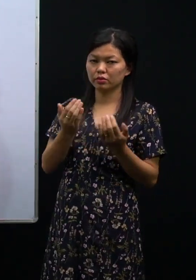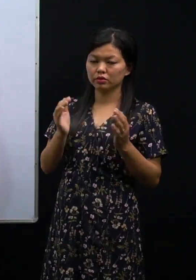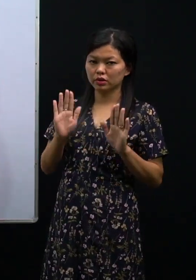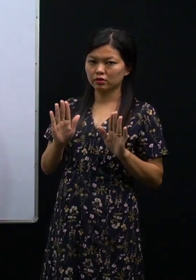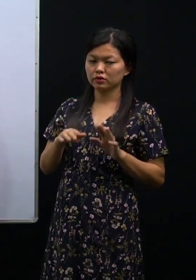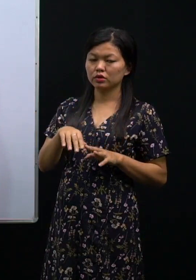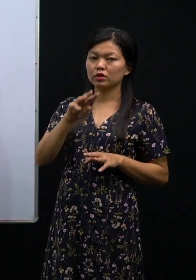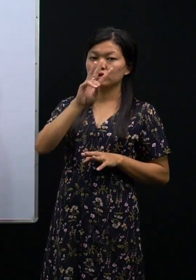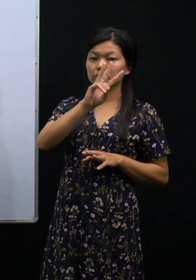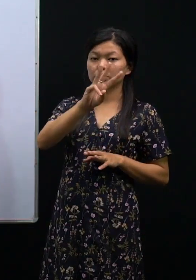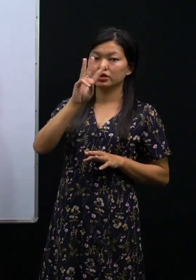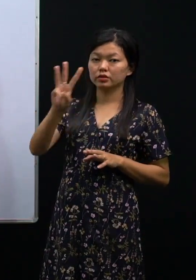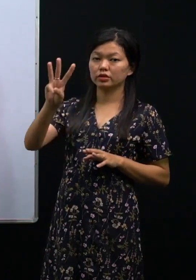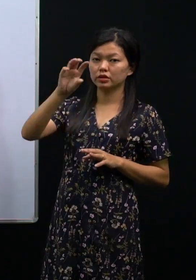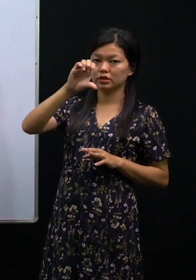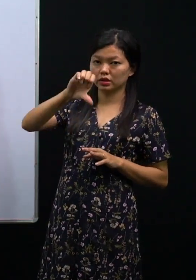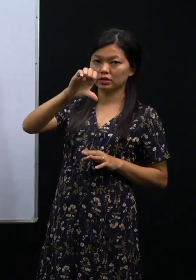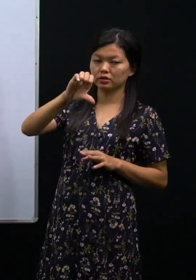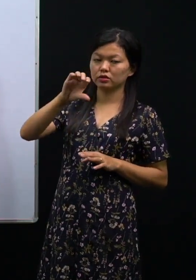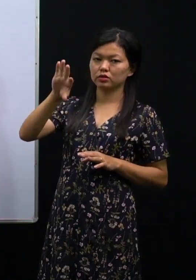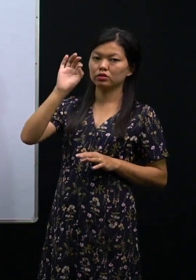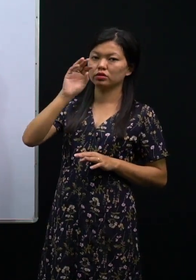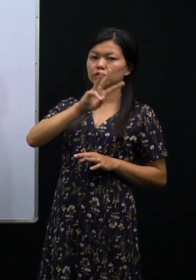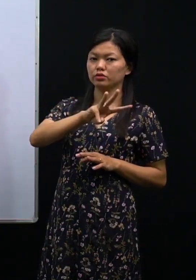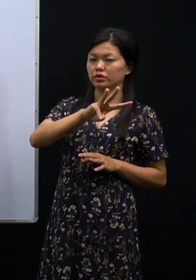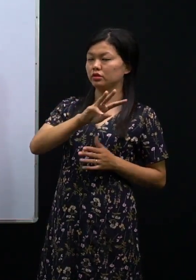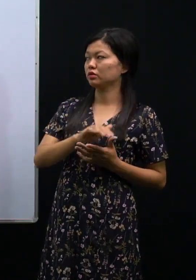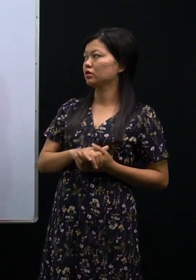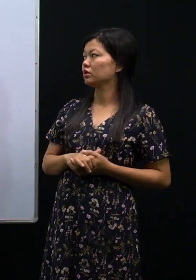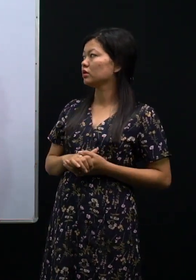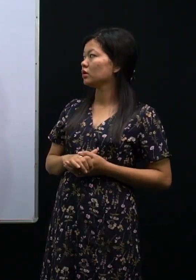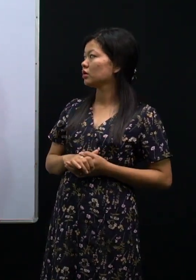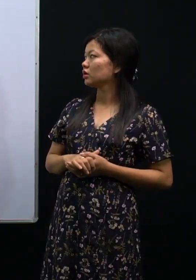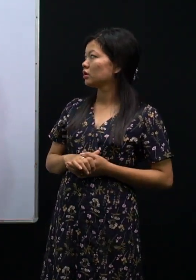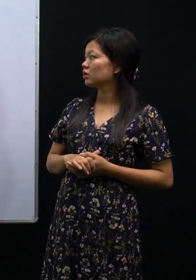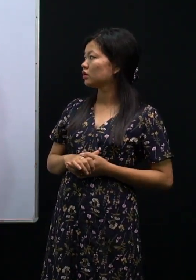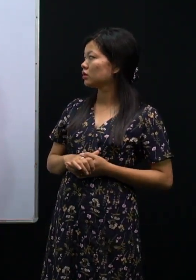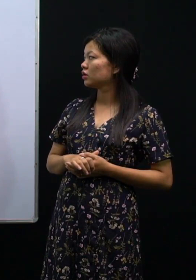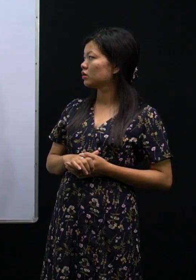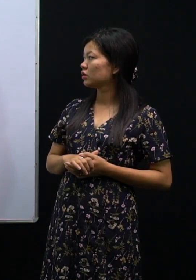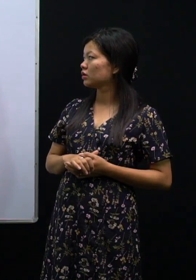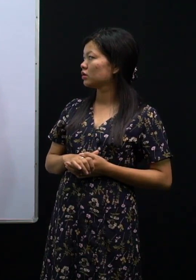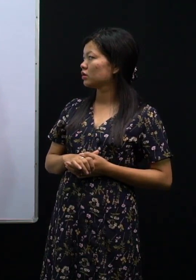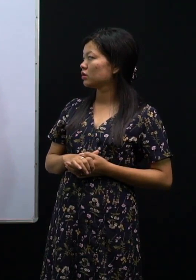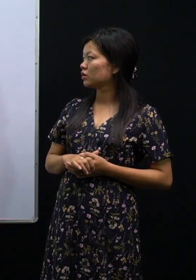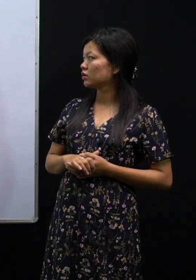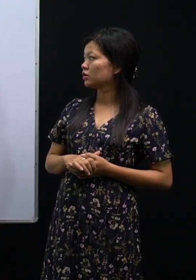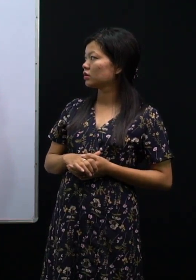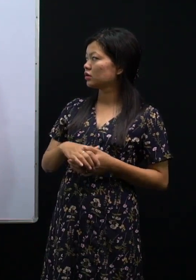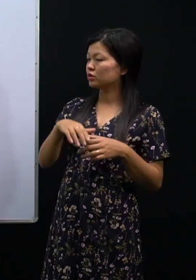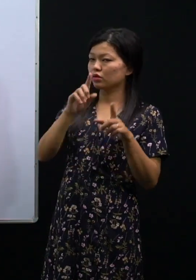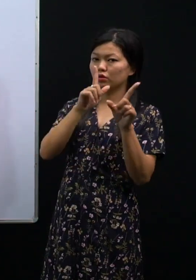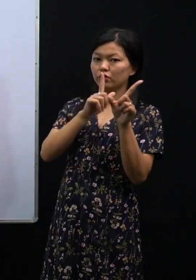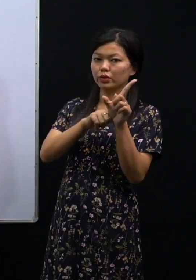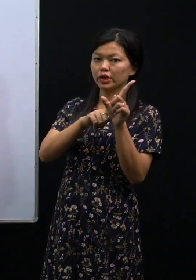3x. Clear? Then I keep plus sign here and go to the last part. Can I make whole square this? Yes, I